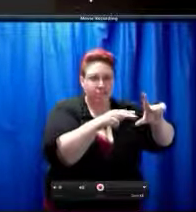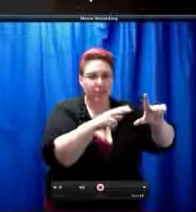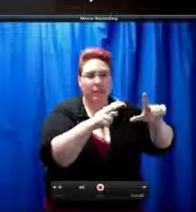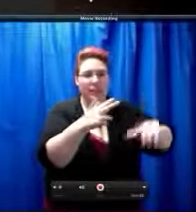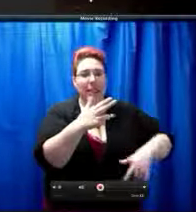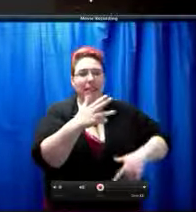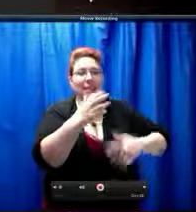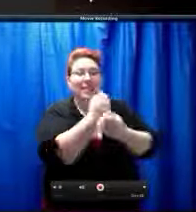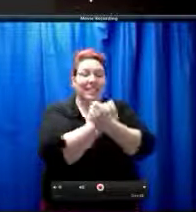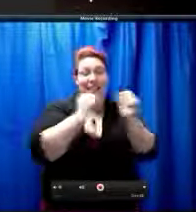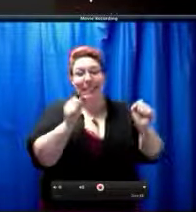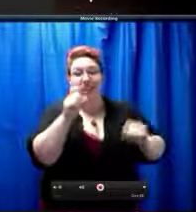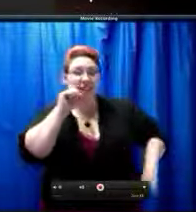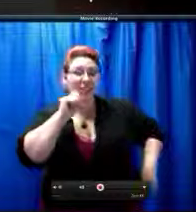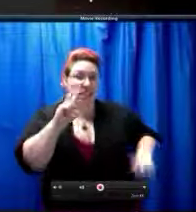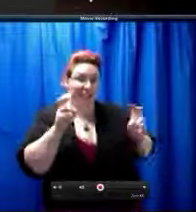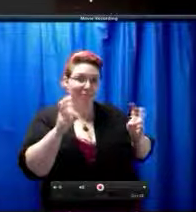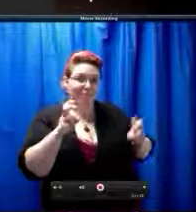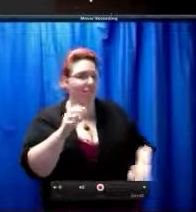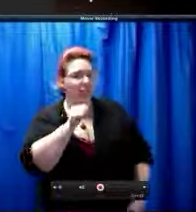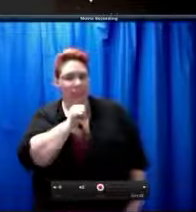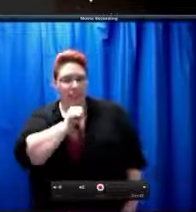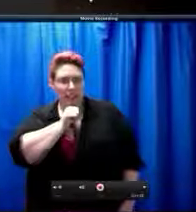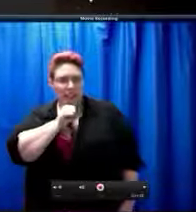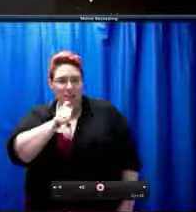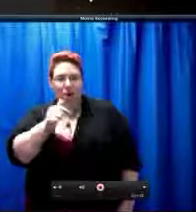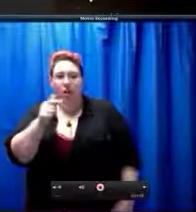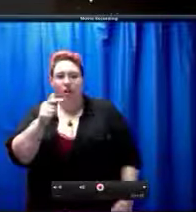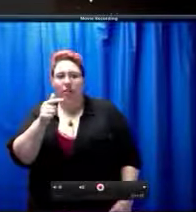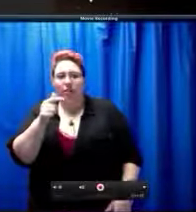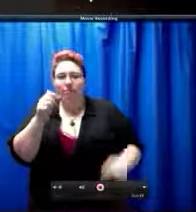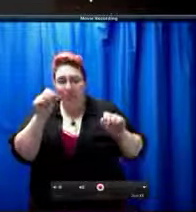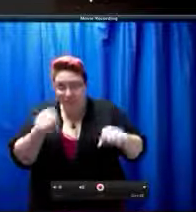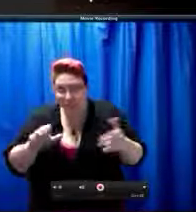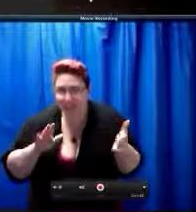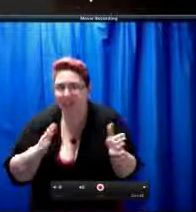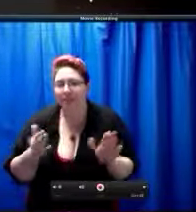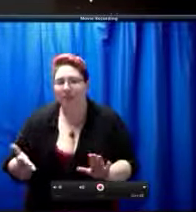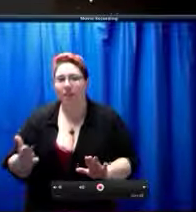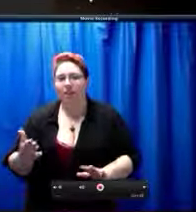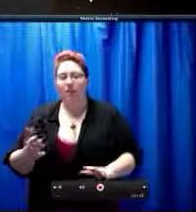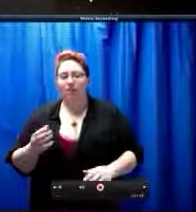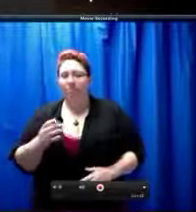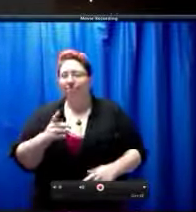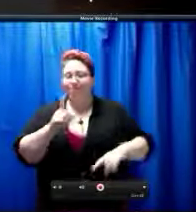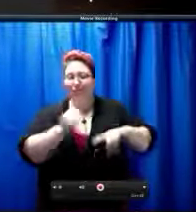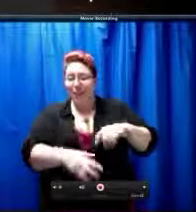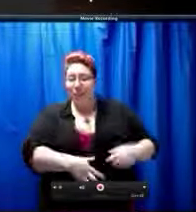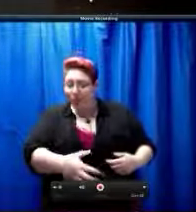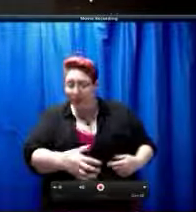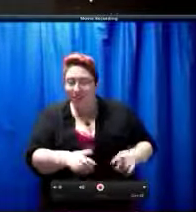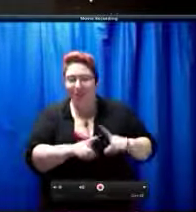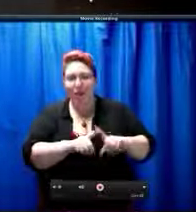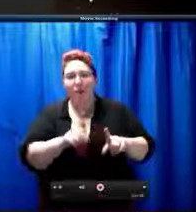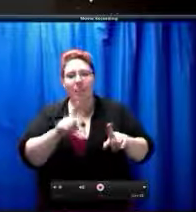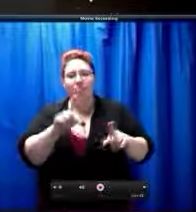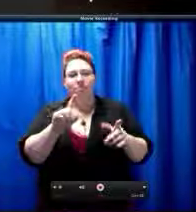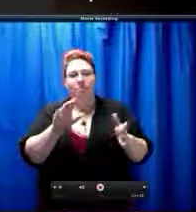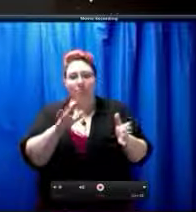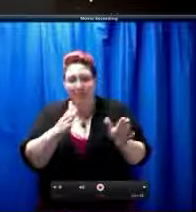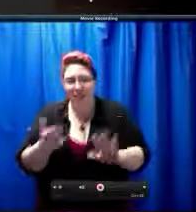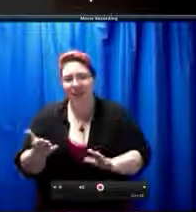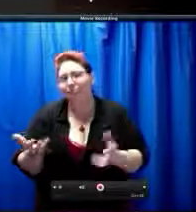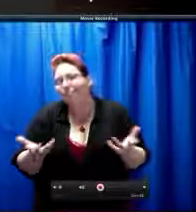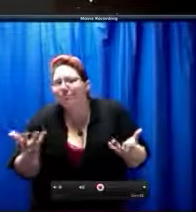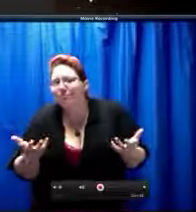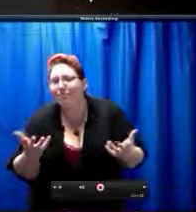something to really, really think about. HPV and oral cancer. Prior infection with HPV 16 gives us 9-fold increase in the risk of